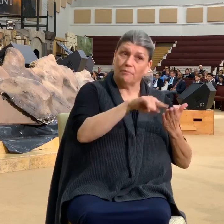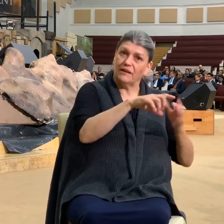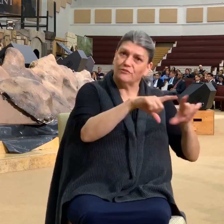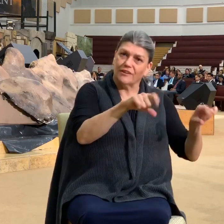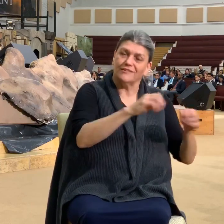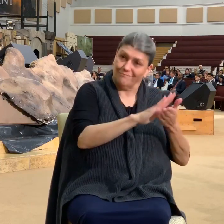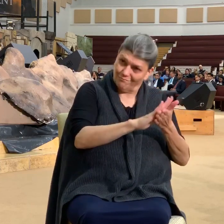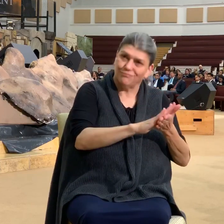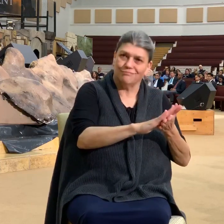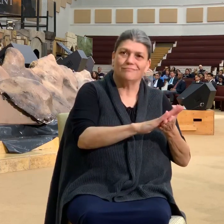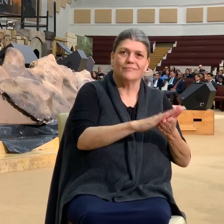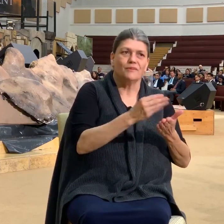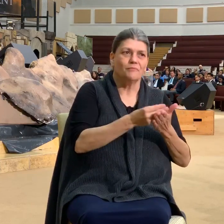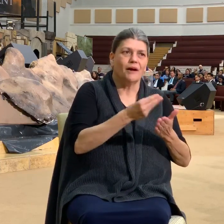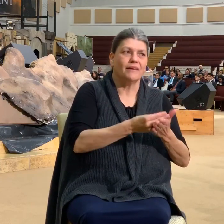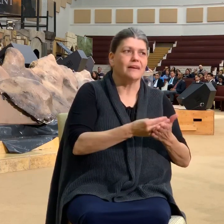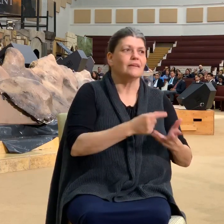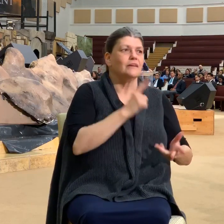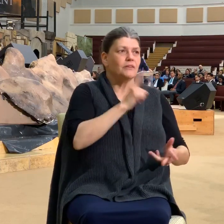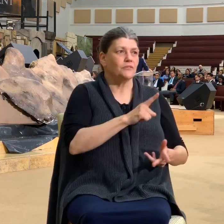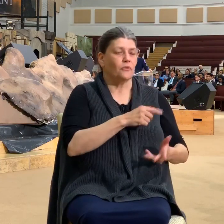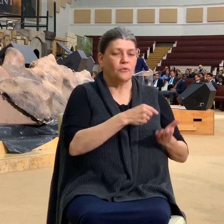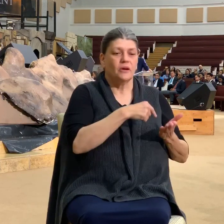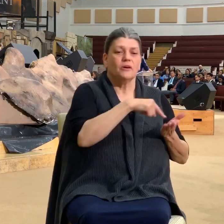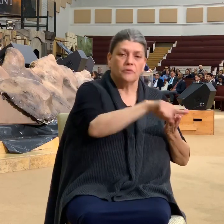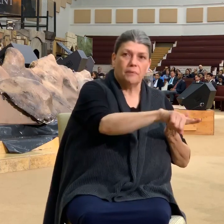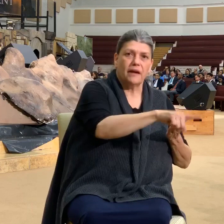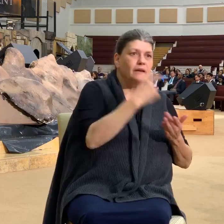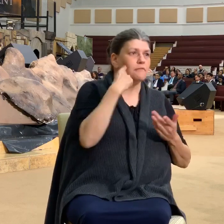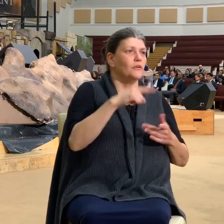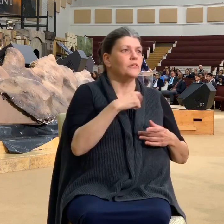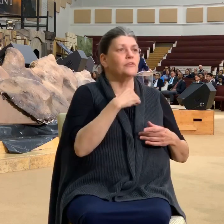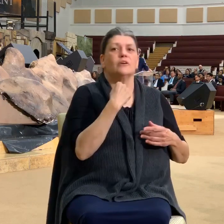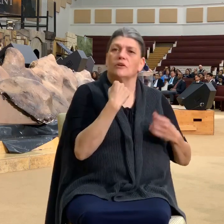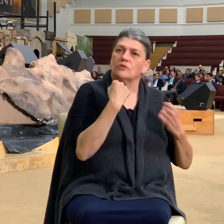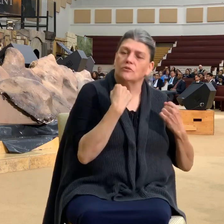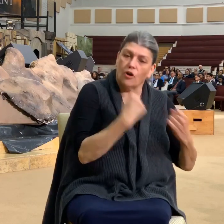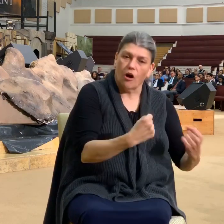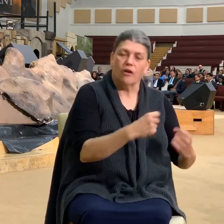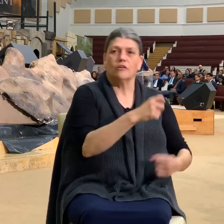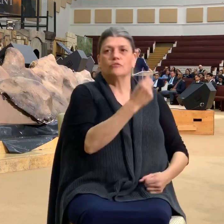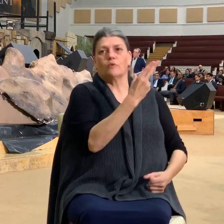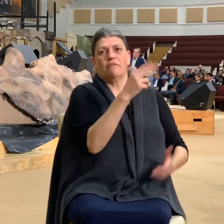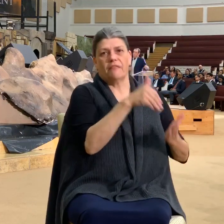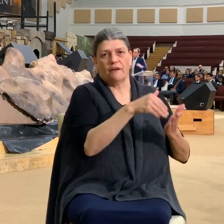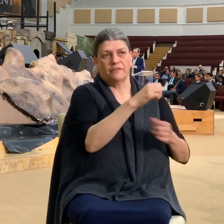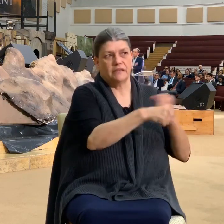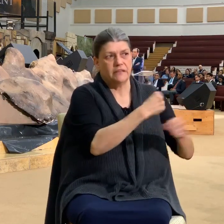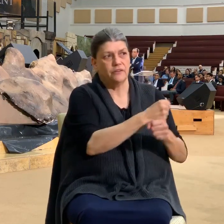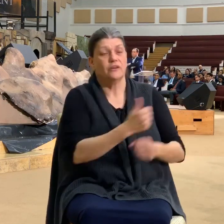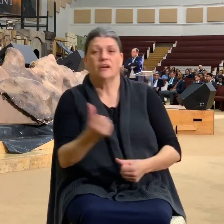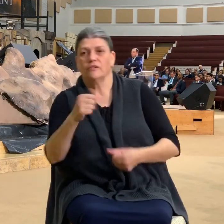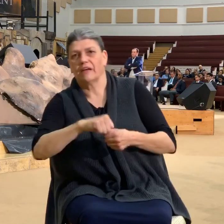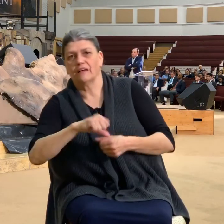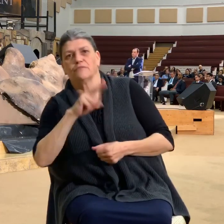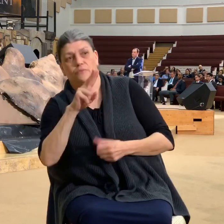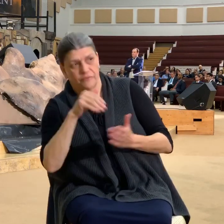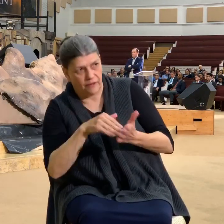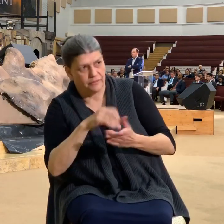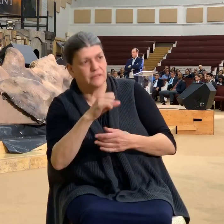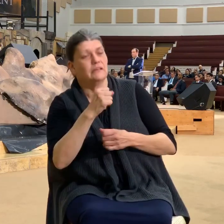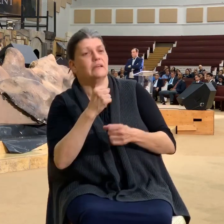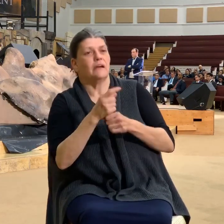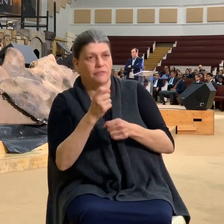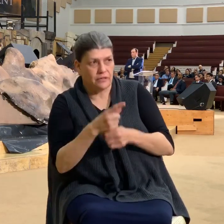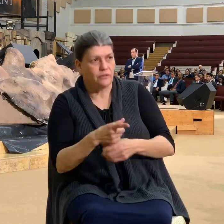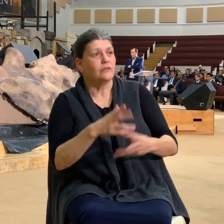car note's $1,000, that's $12,000 a year. Your gas is $200, that's $2,000 a year. Your insurance is $100